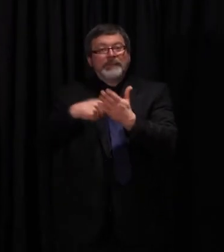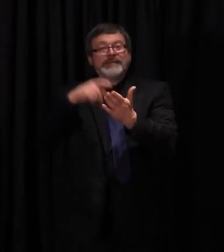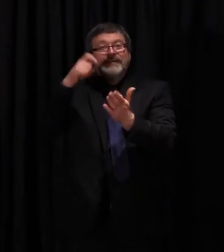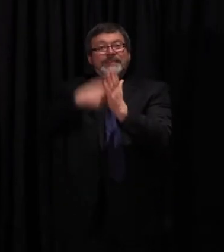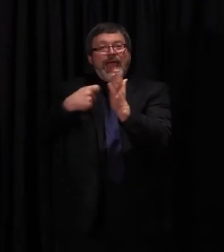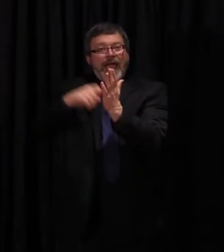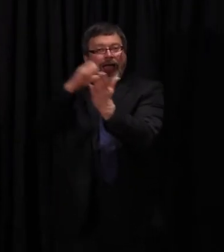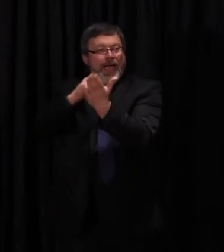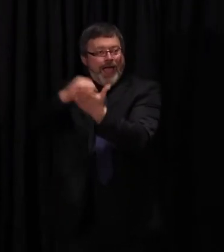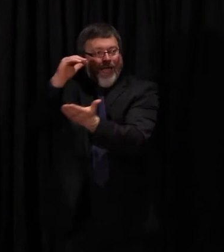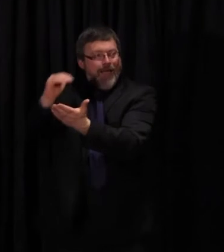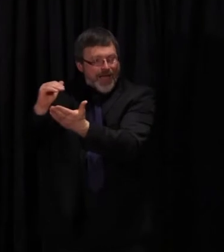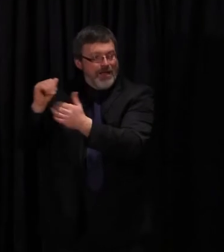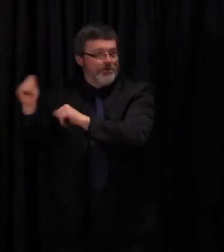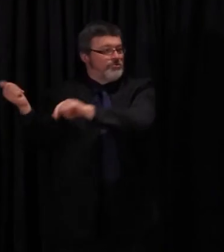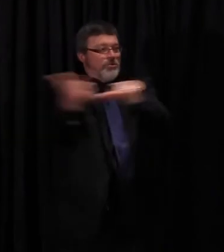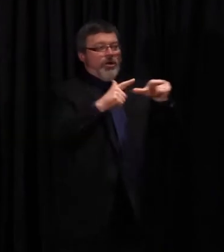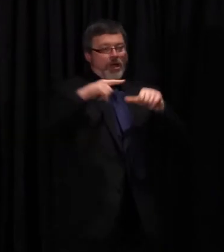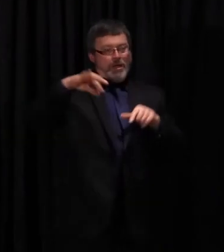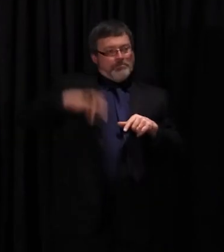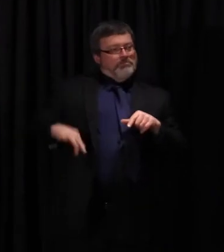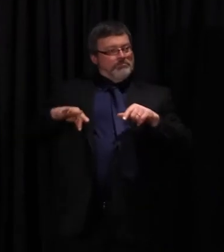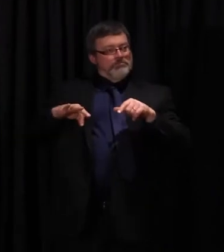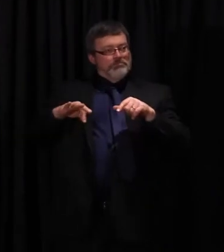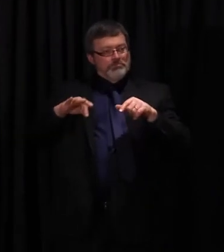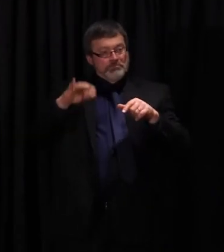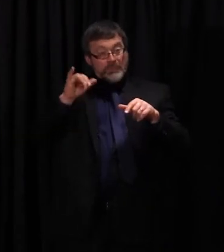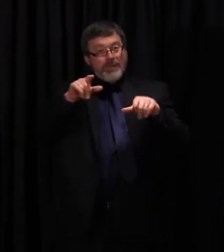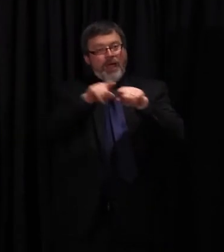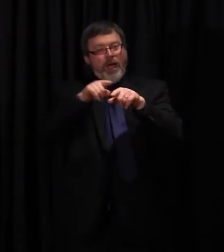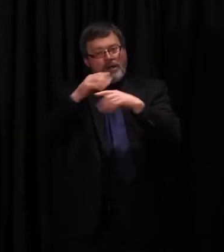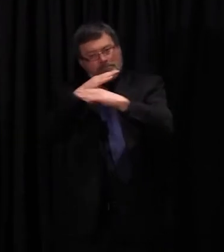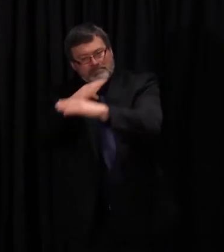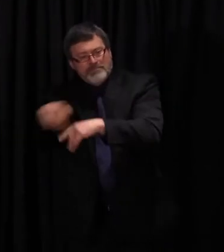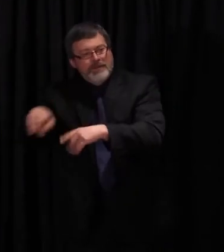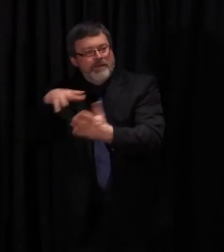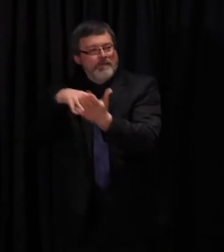the vulnerable, and invest in the things we care about most.